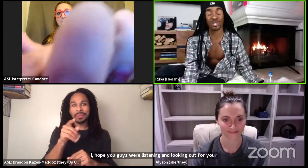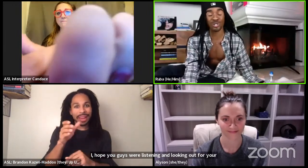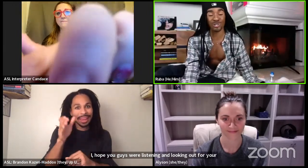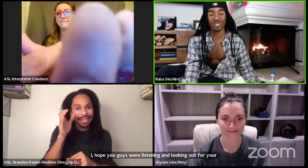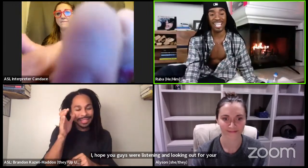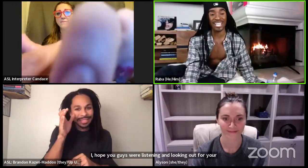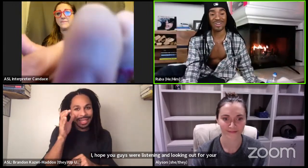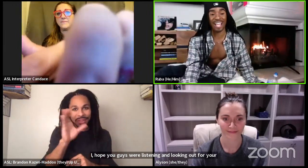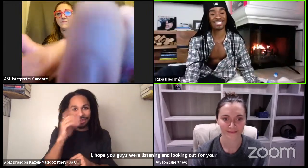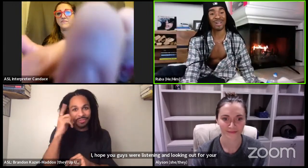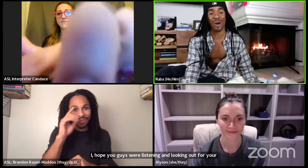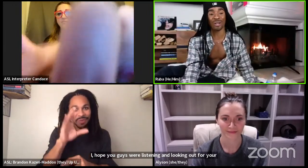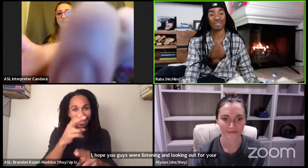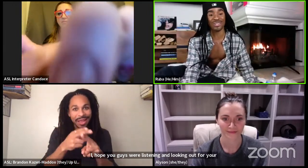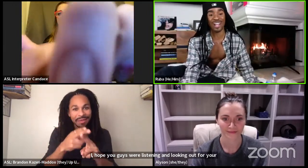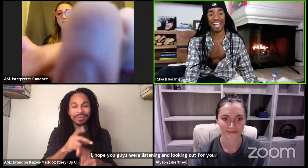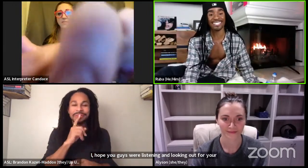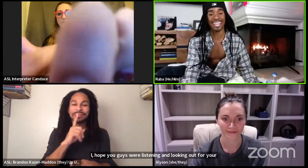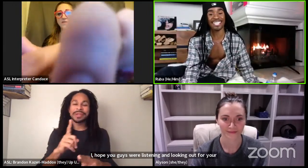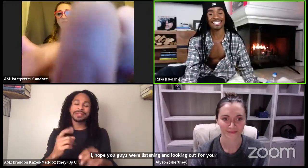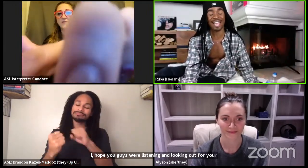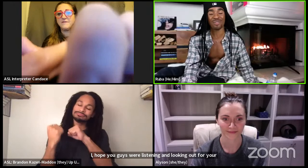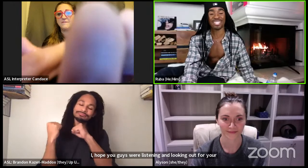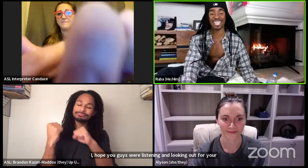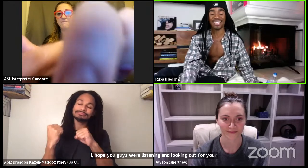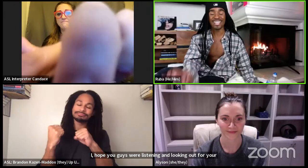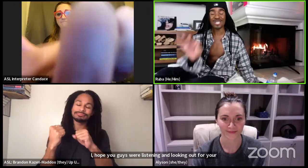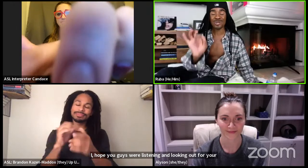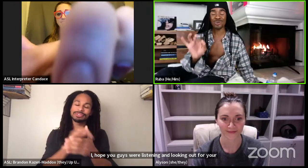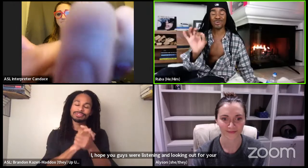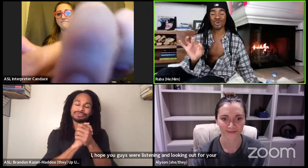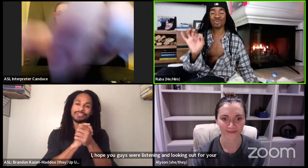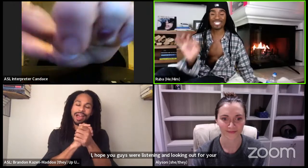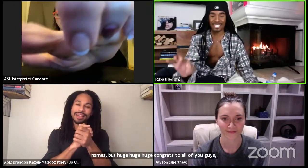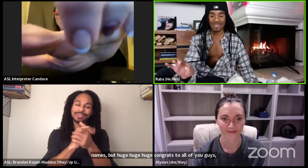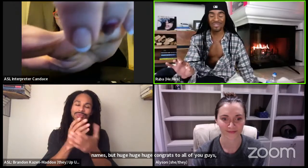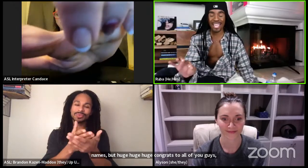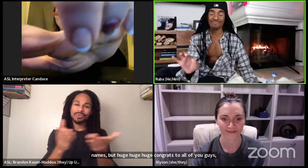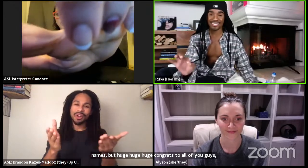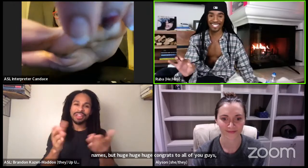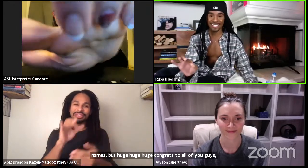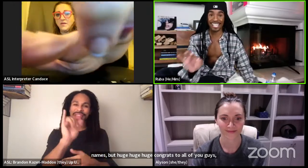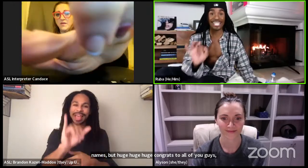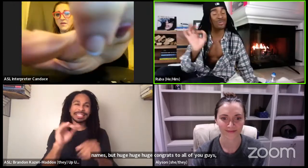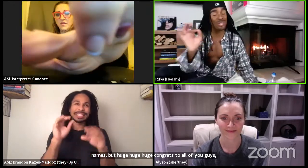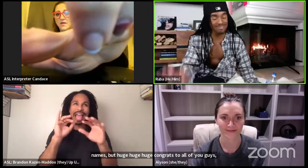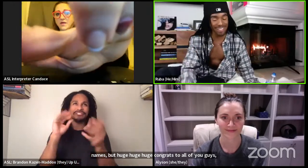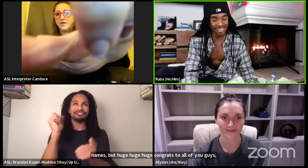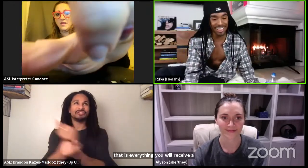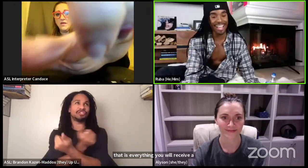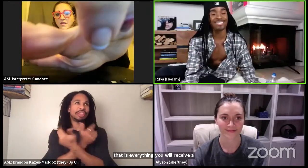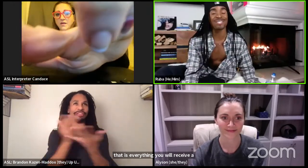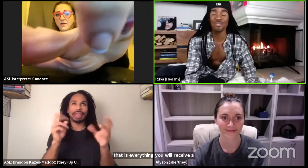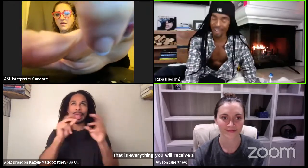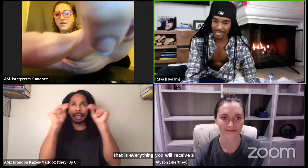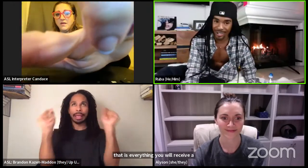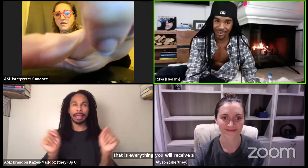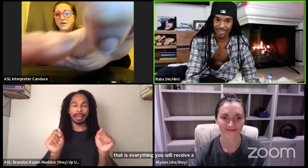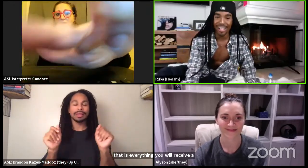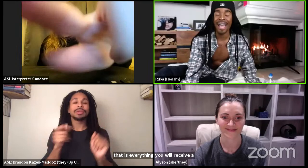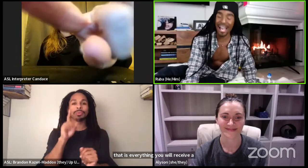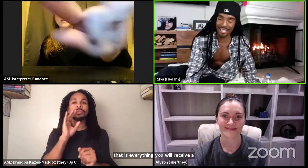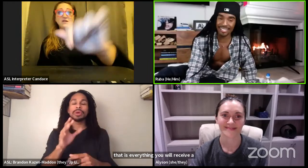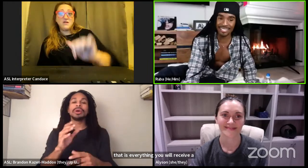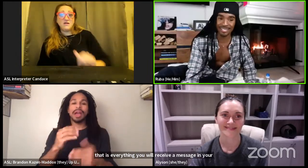huge, huge, huge congrats to all of you guys. That is everything. You will receive a message in your email to